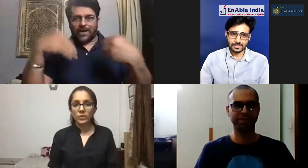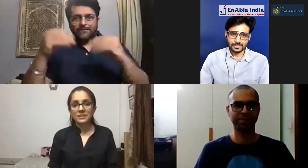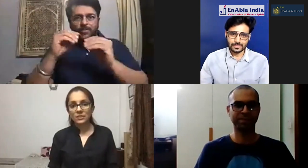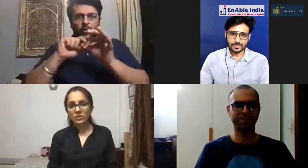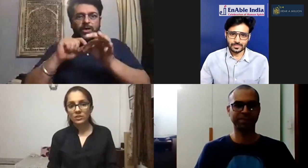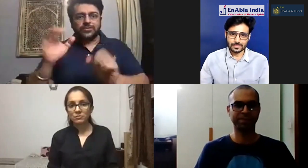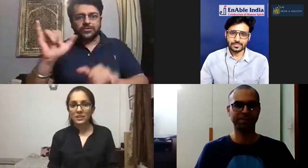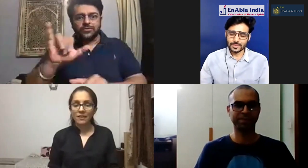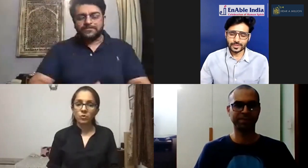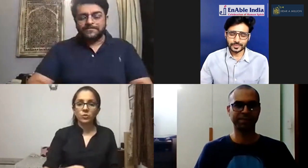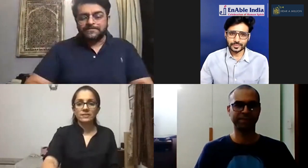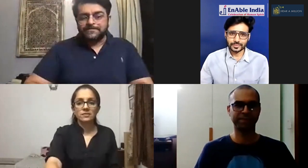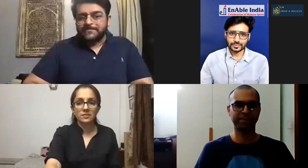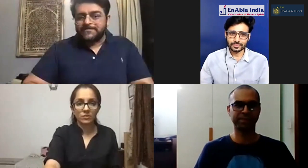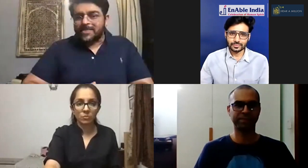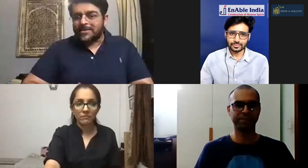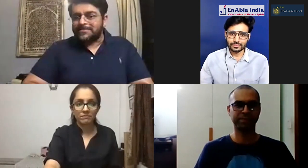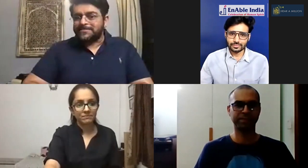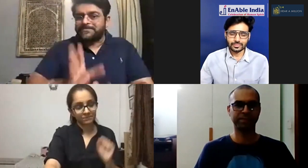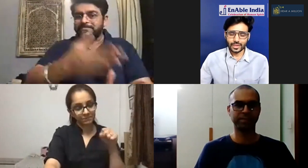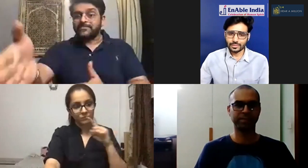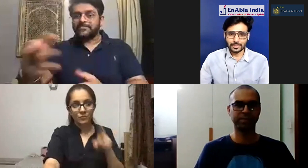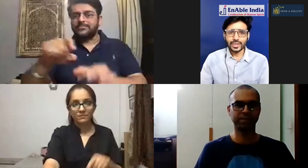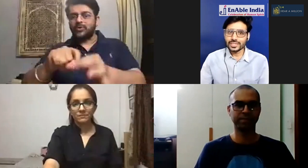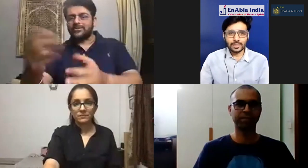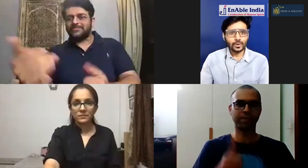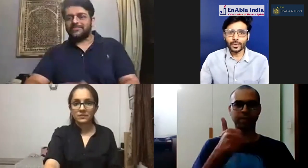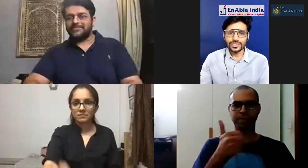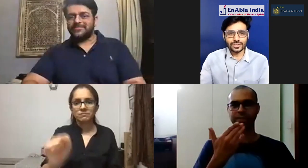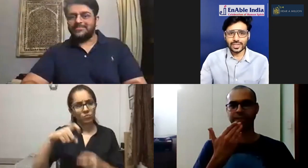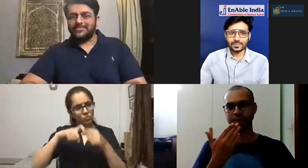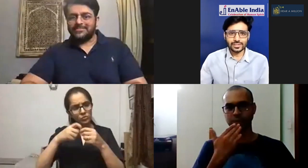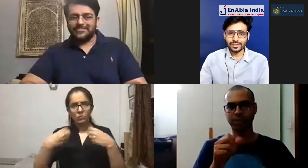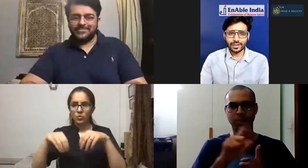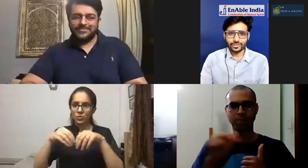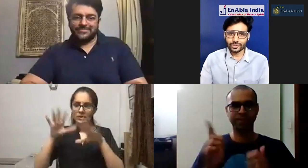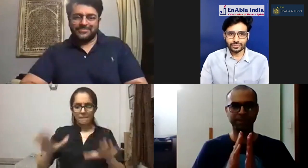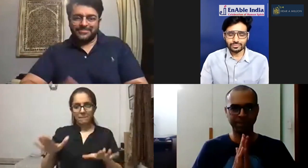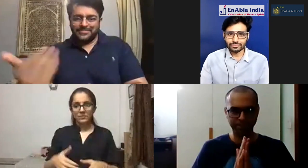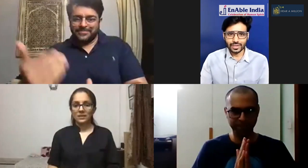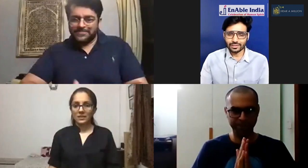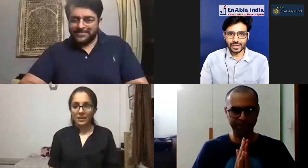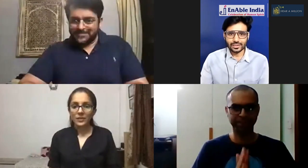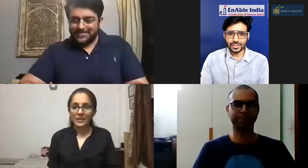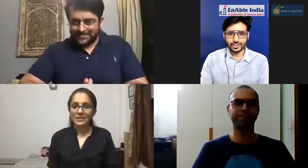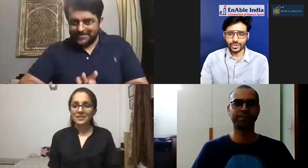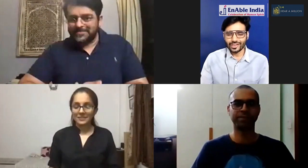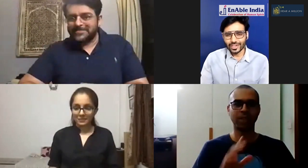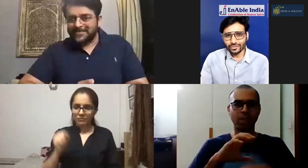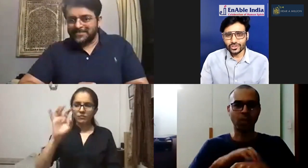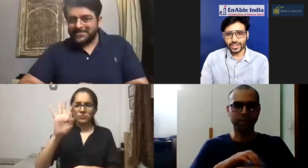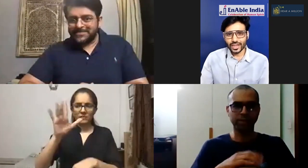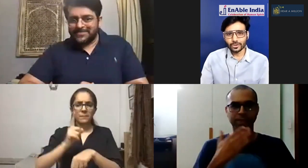you and see, you know, if we can have more questions on board. Yeah, but we can take more questions. I am still there for like till